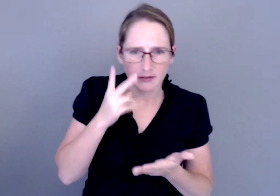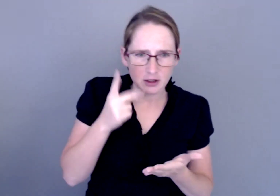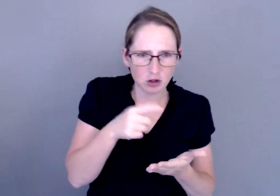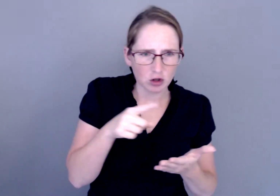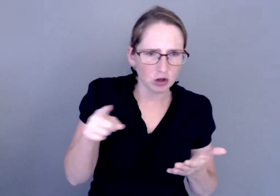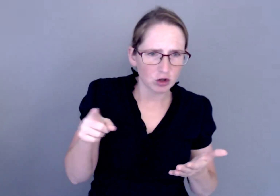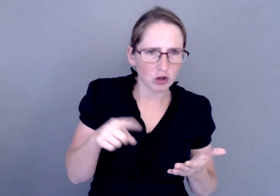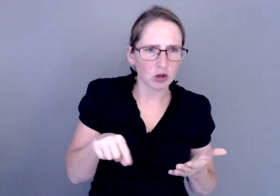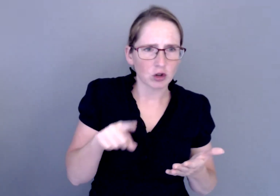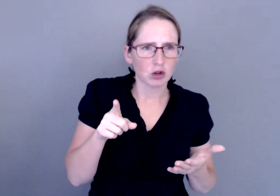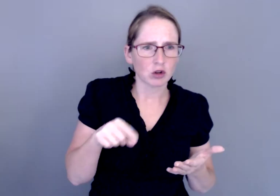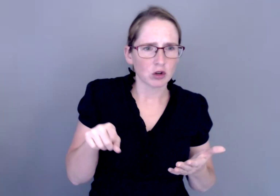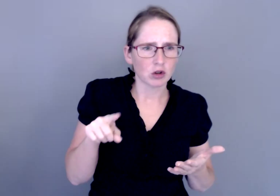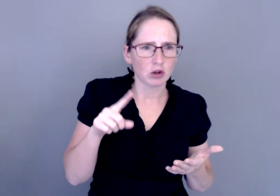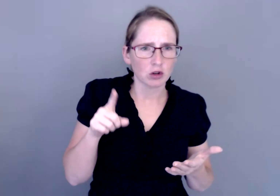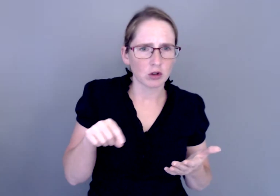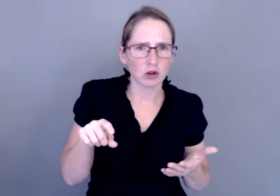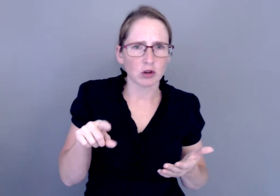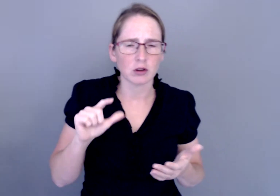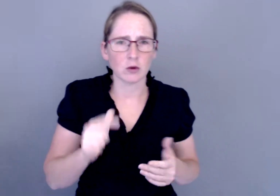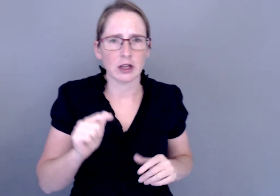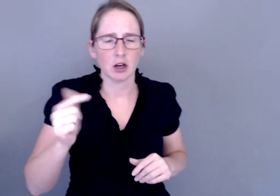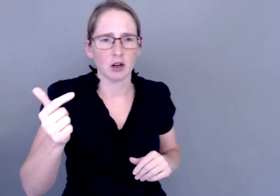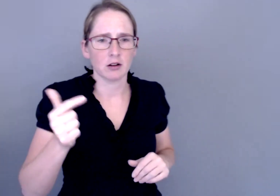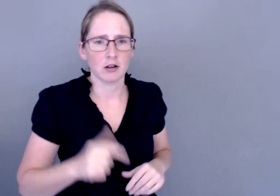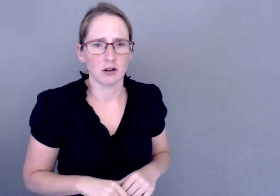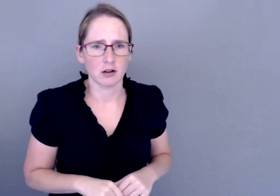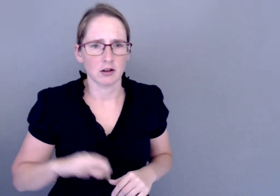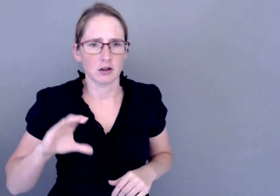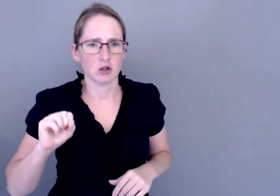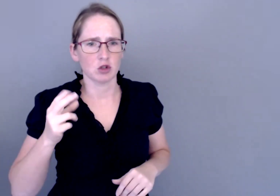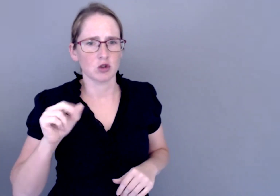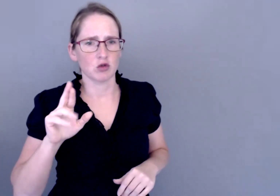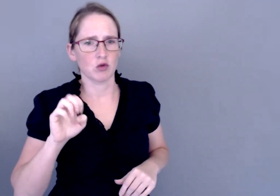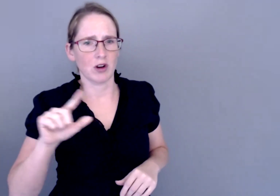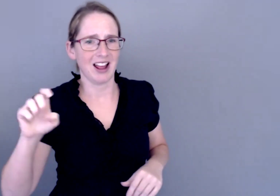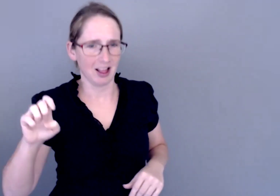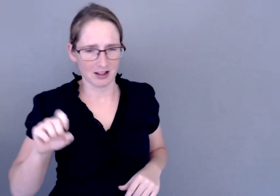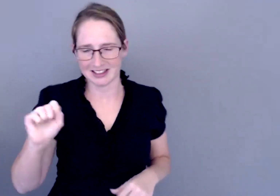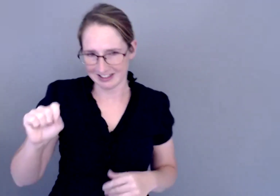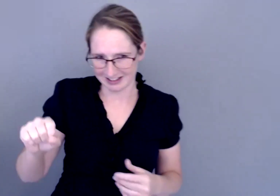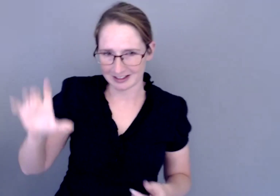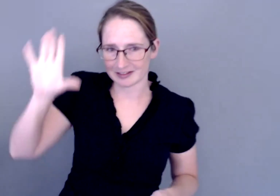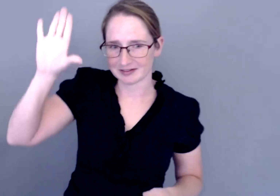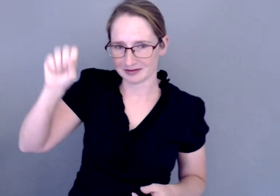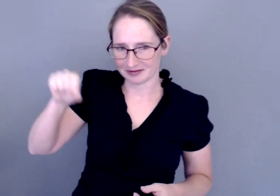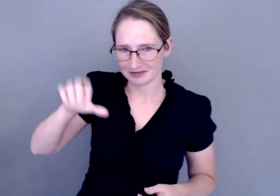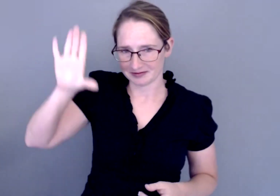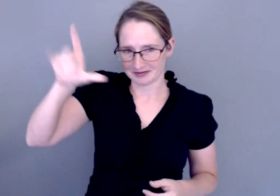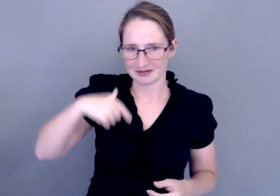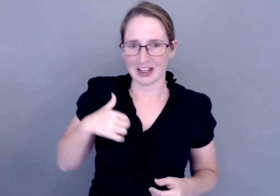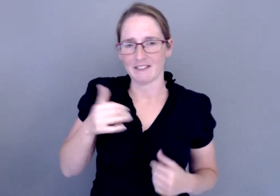Sherelle. I will hand off to you. Thank you very much. You did. And I have a